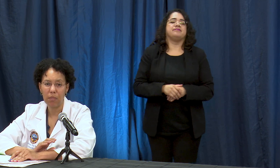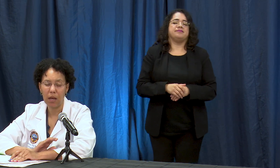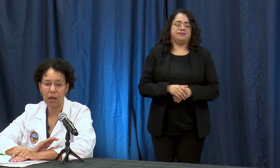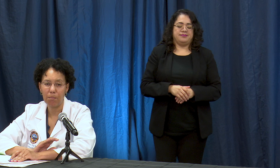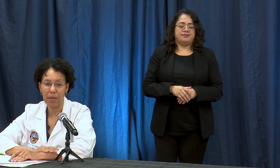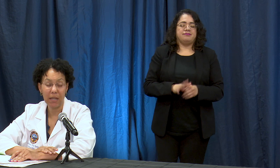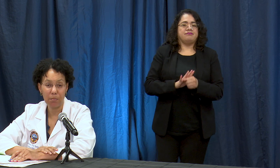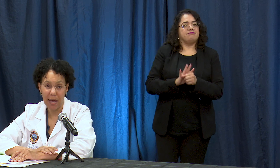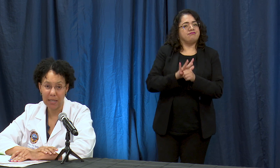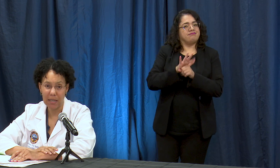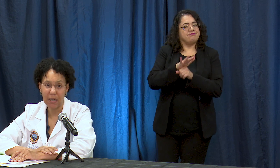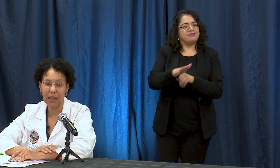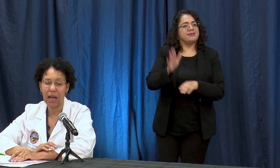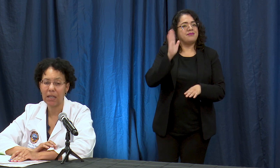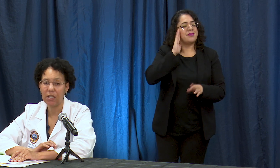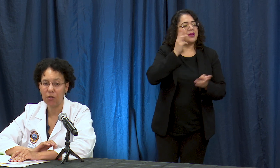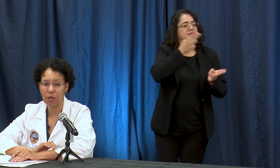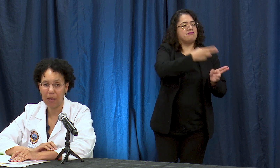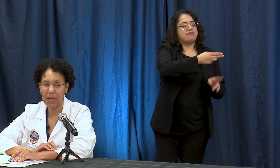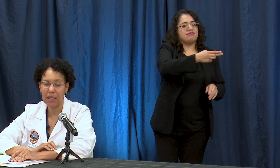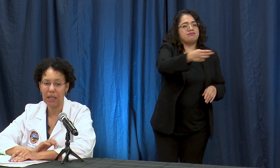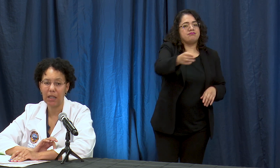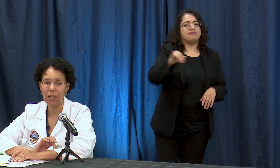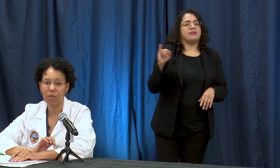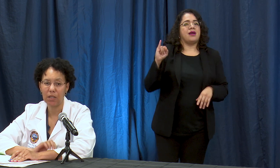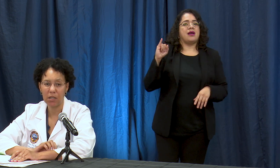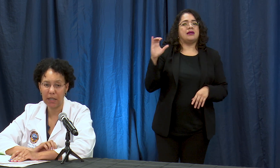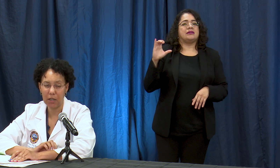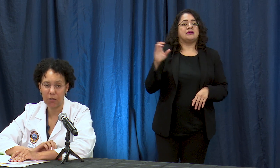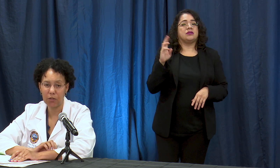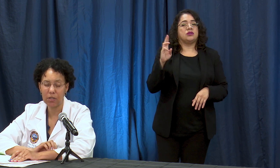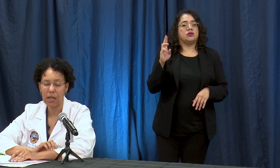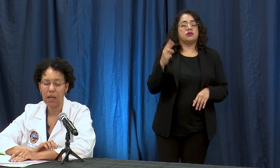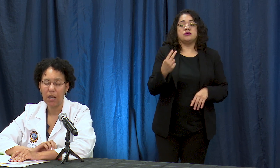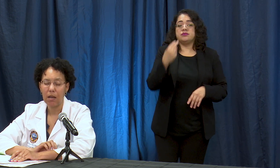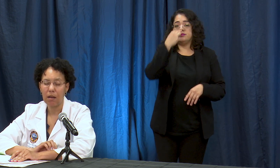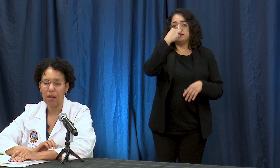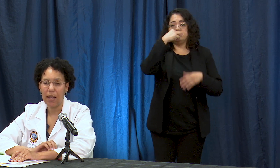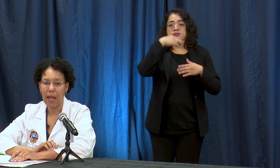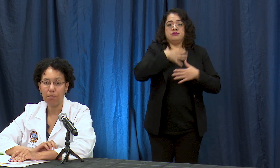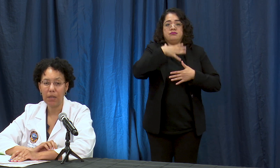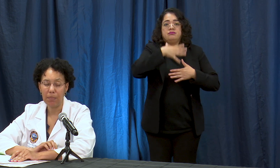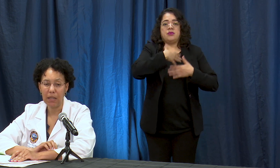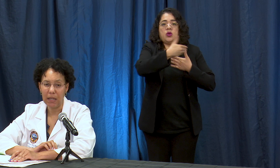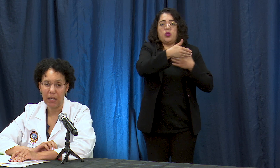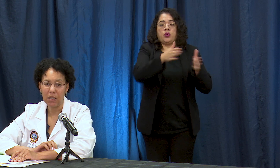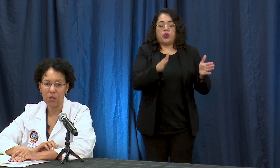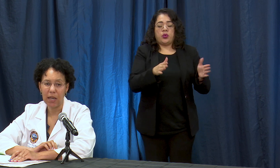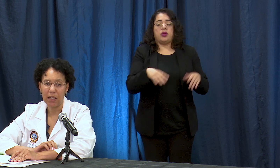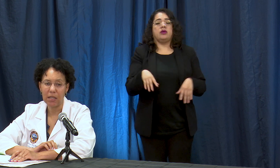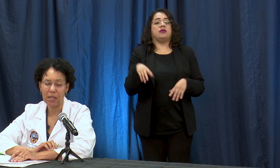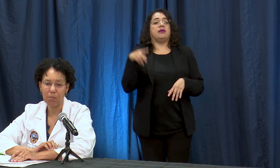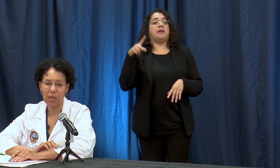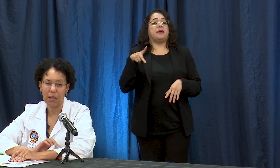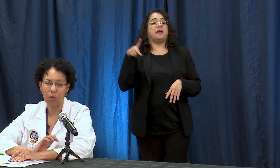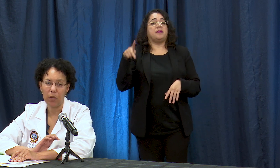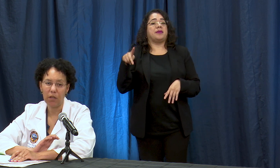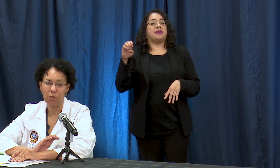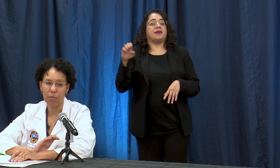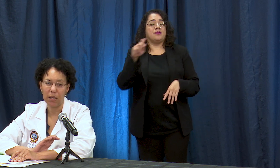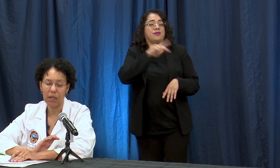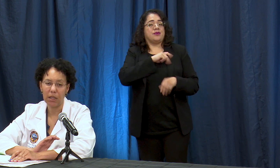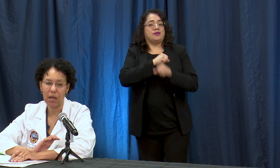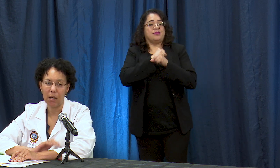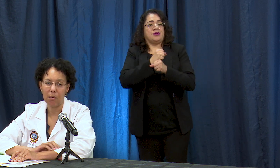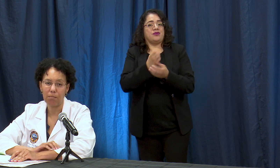ample bed capacity, ICU capacity, ventilators, and PPE. So that is something that